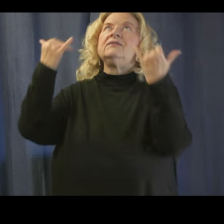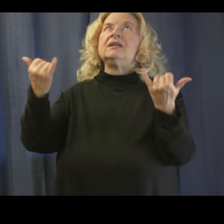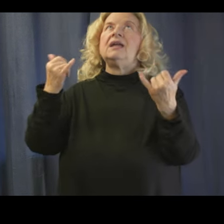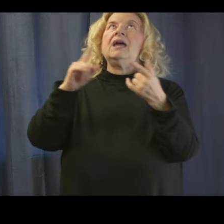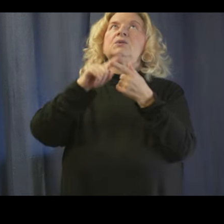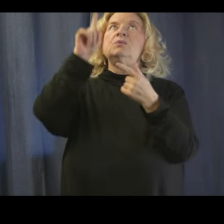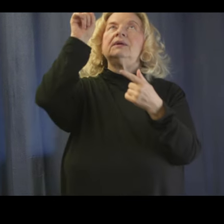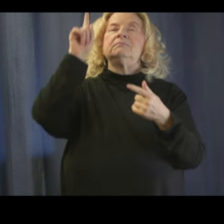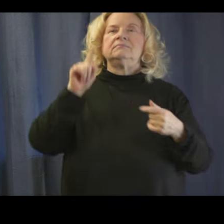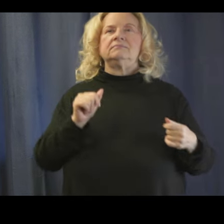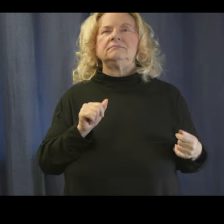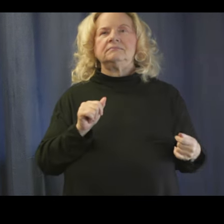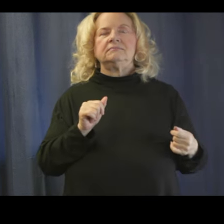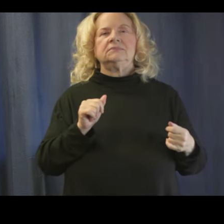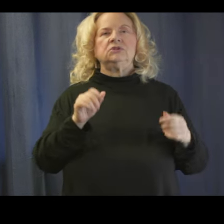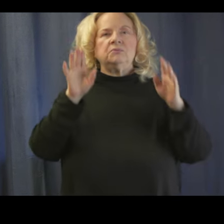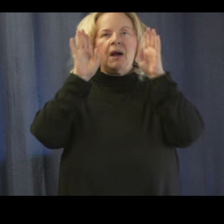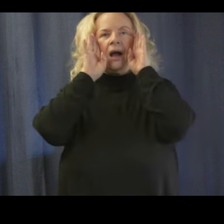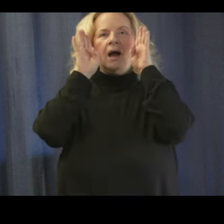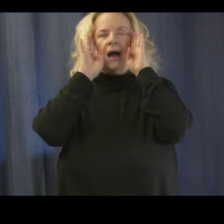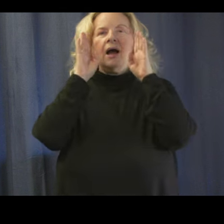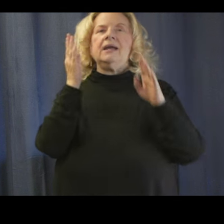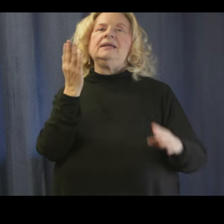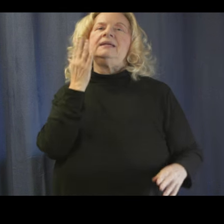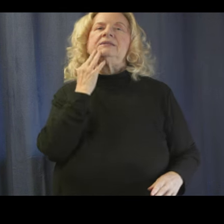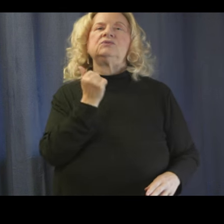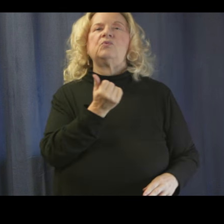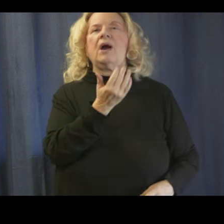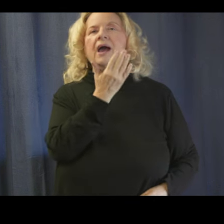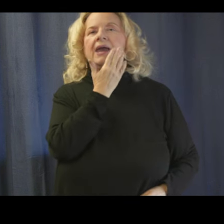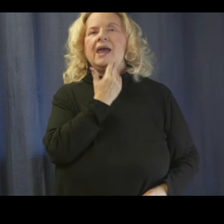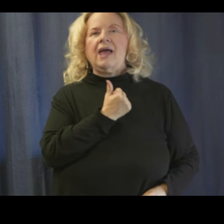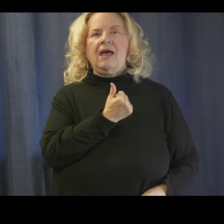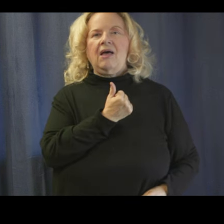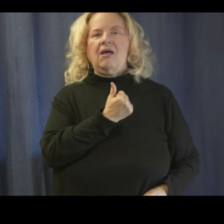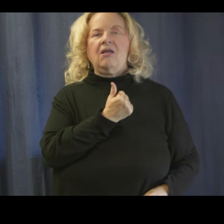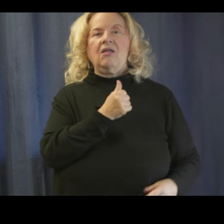Amen. Together. Shema